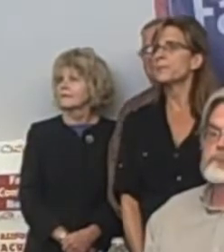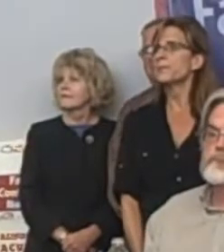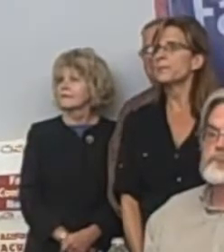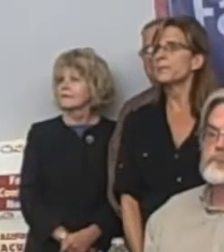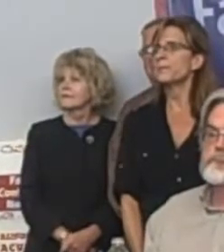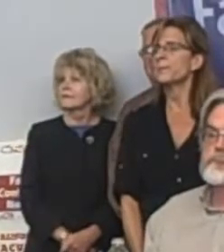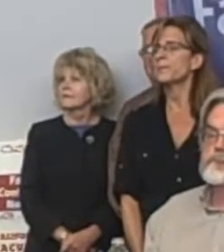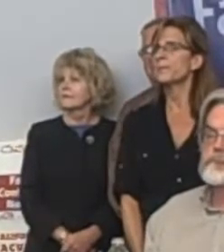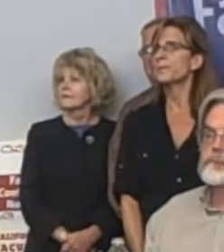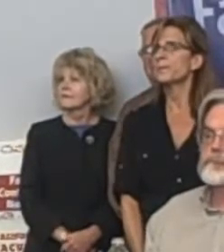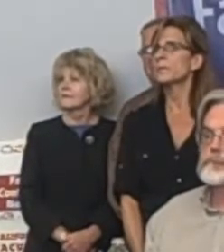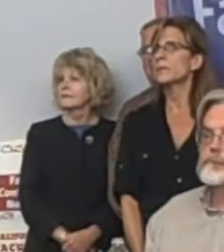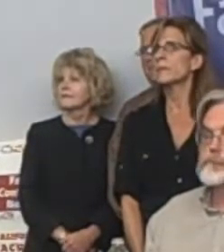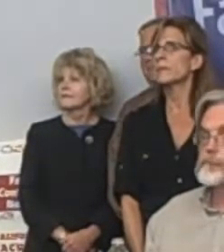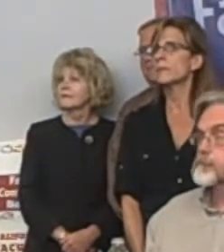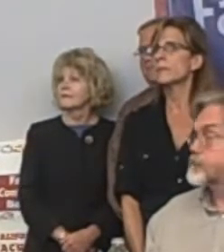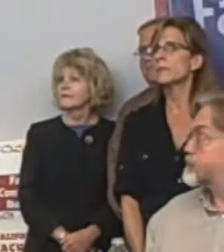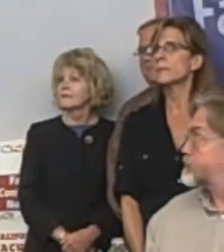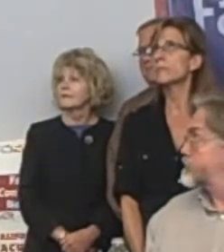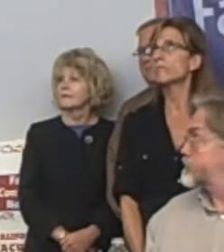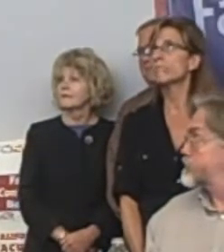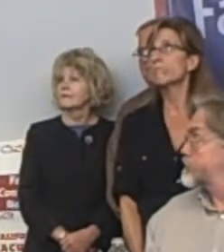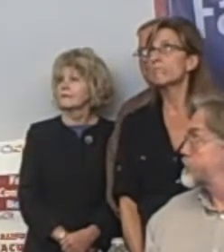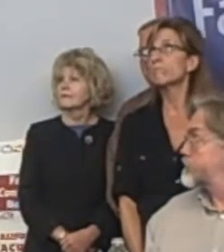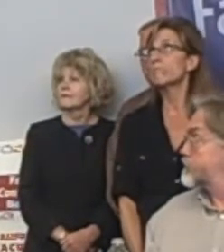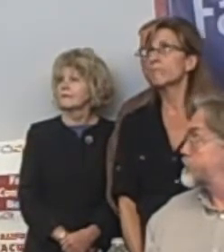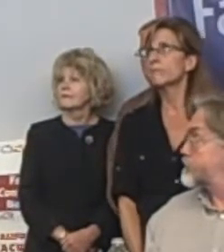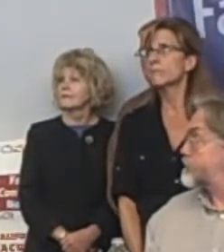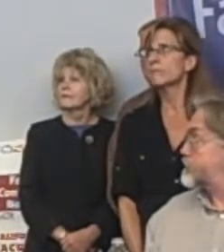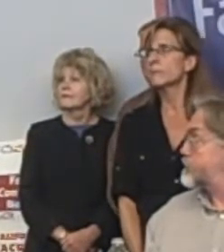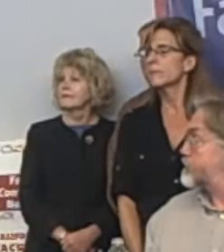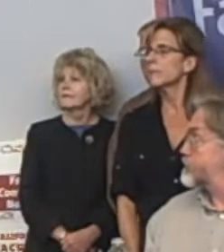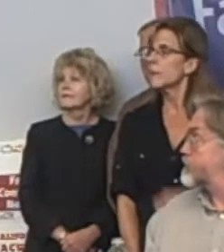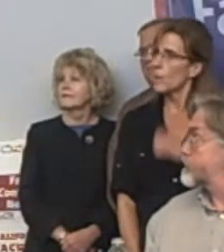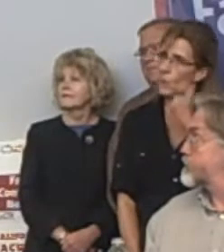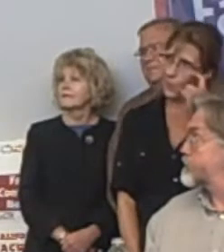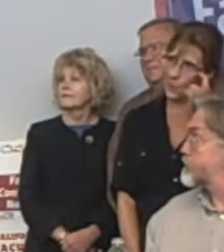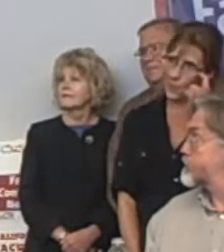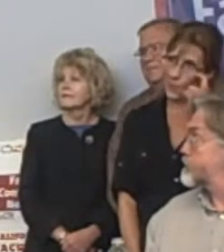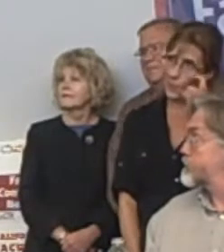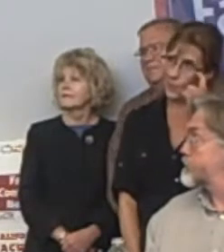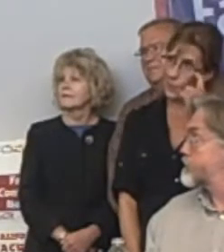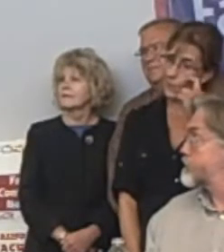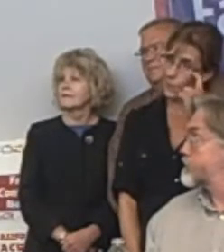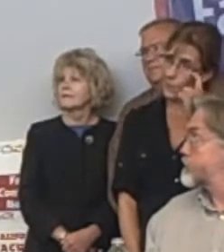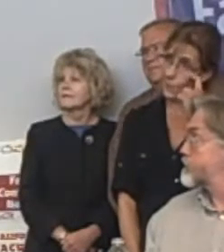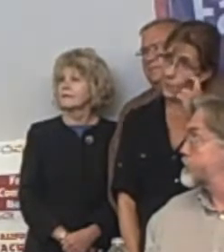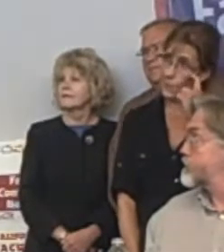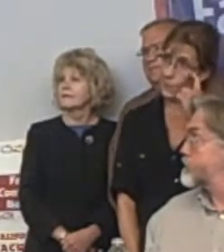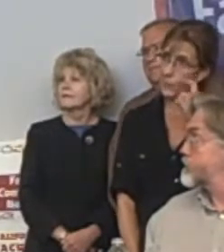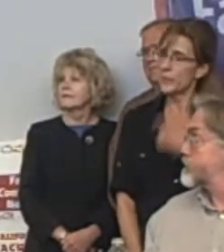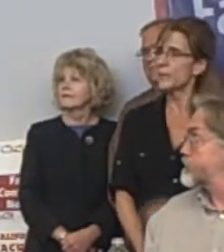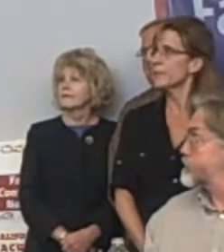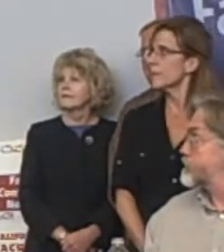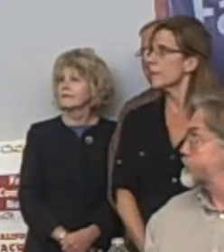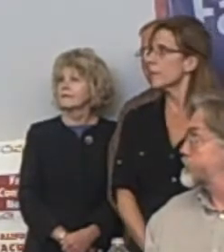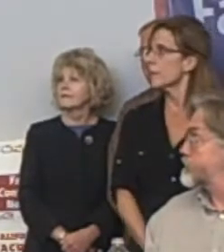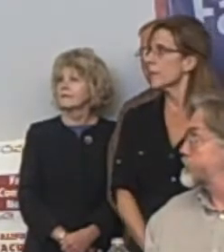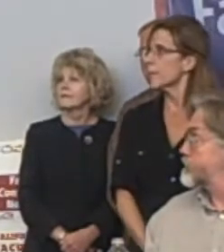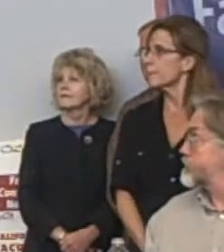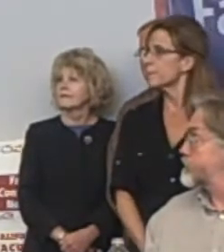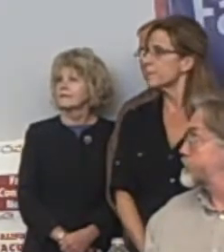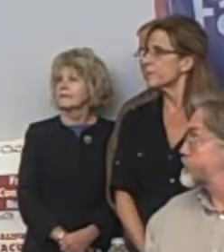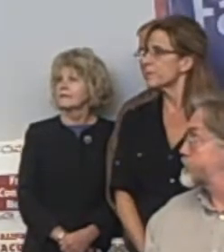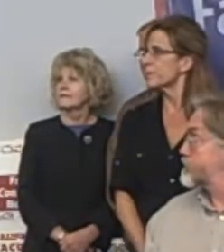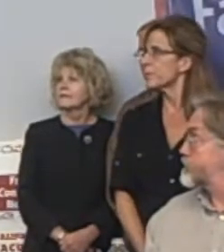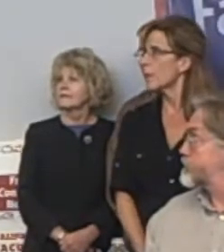de maestros, la California Faculty Association, si es necesario, convocar una huelga contra el